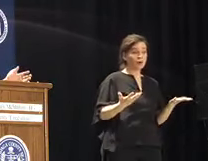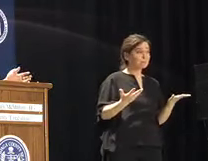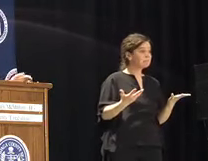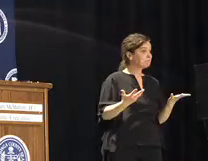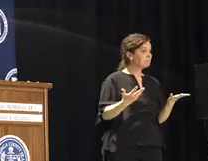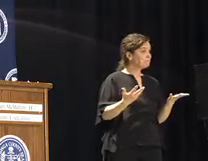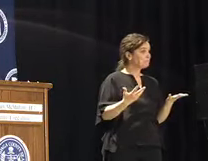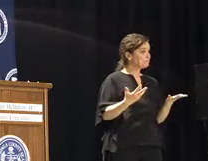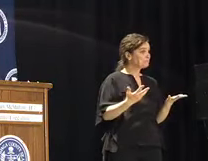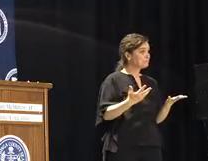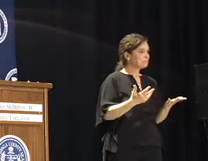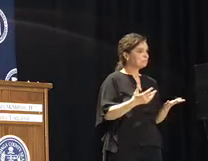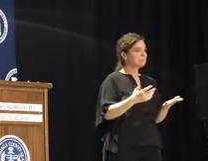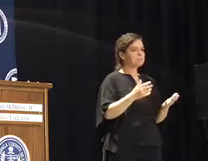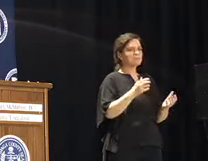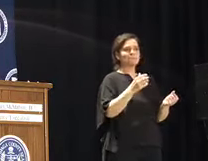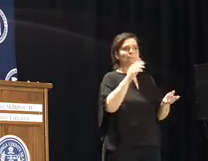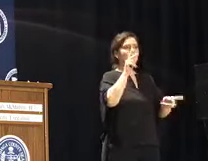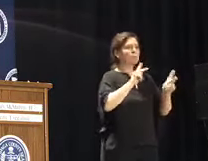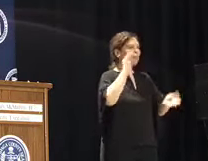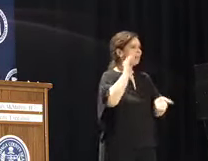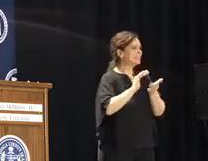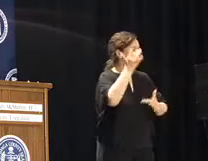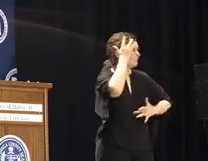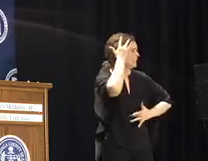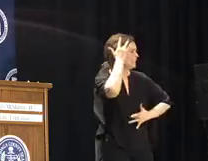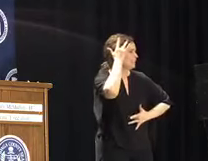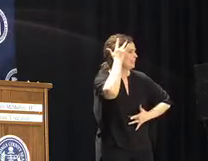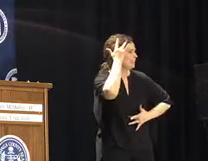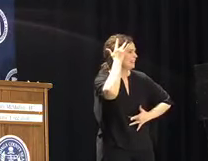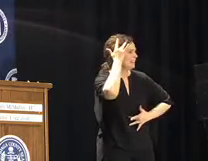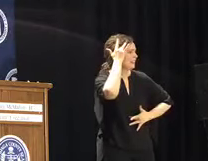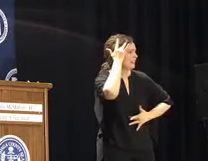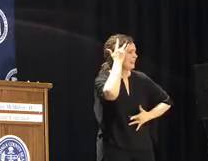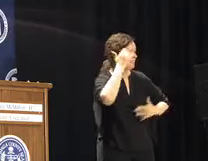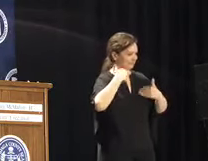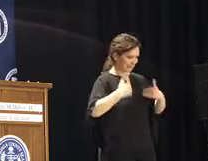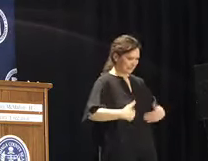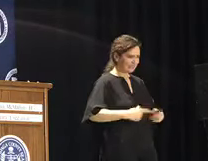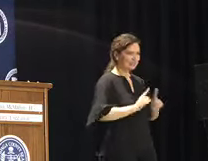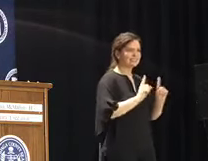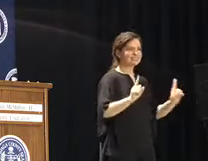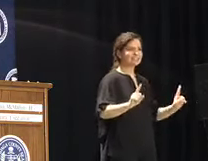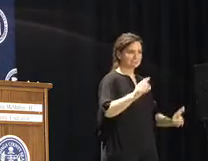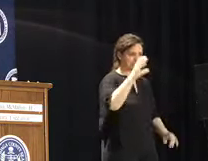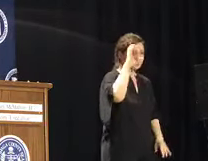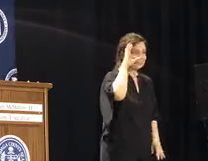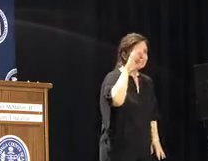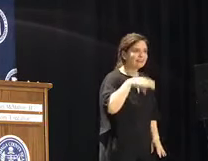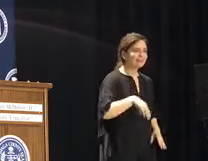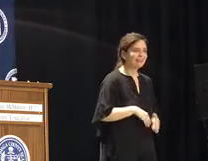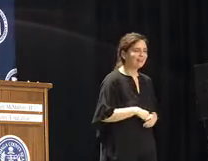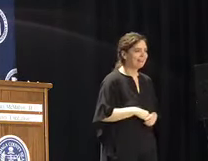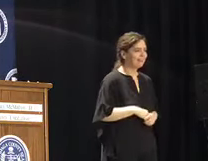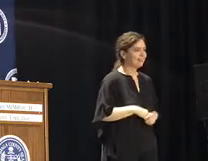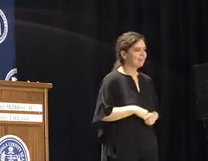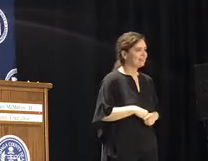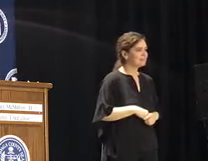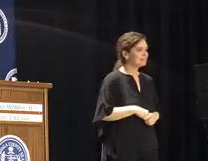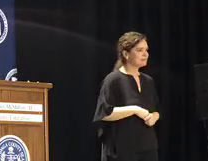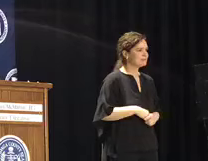try to starve the thing. Are you going to continue 7-day-a-week testing at the community health Yeah. center? Yep. How many tests have been